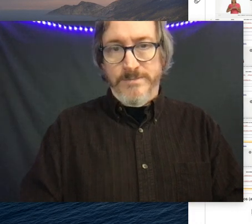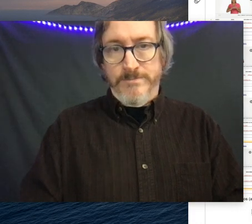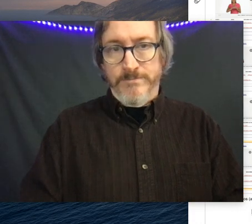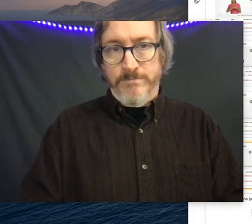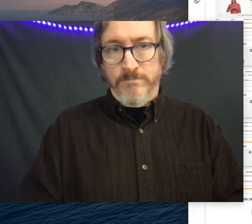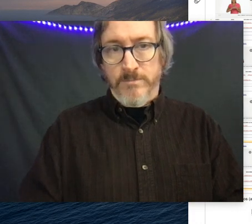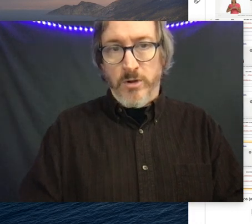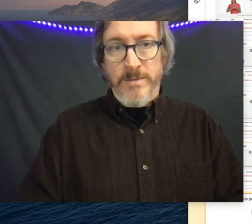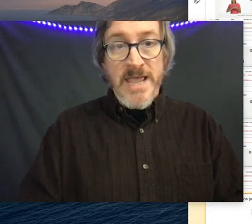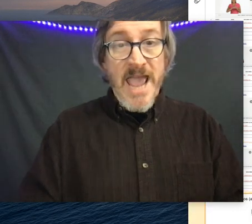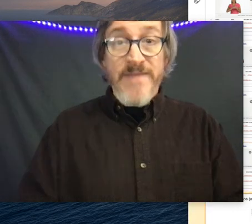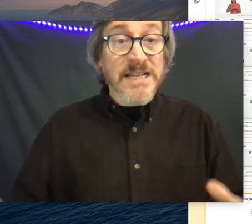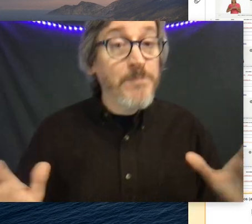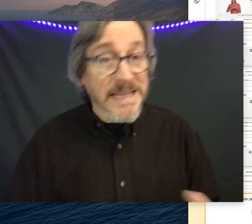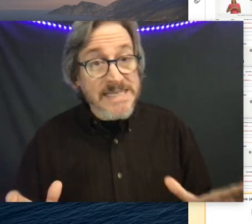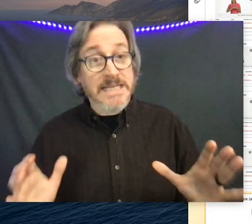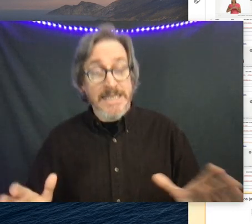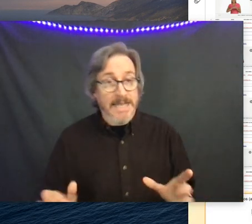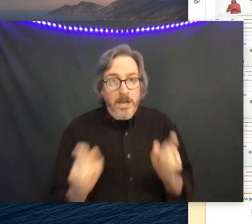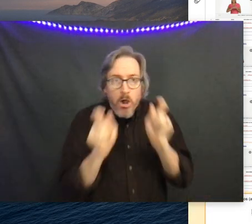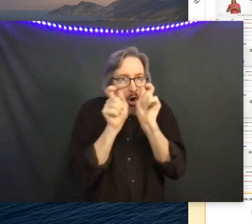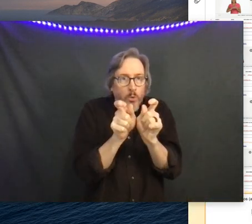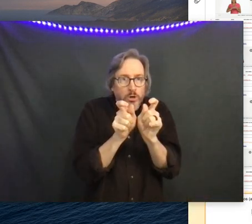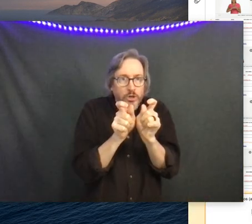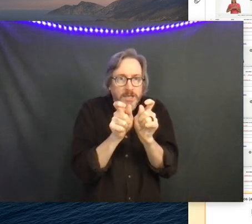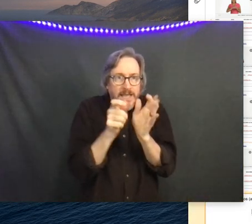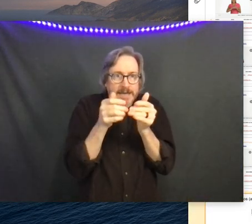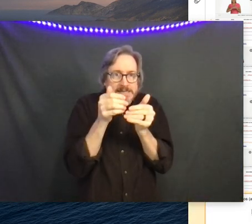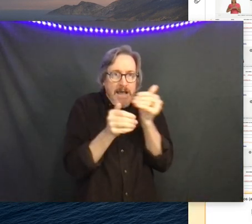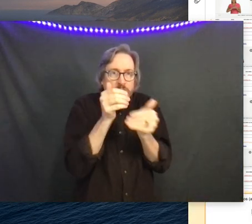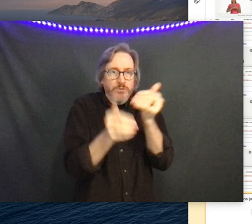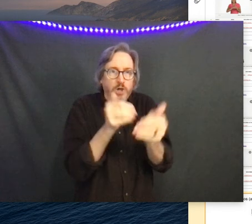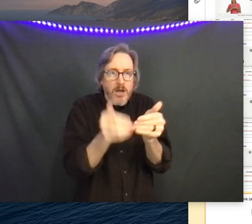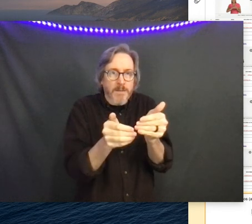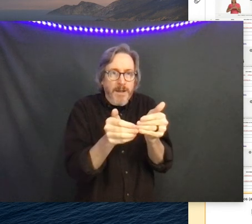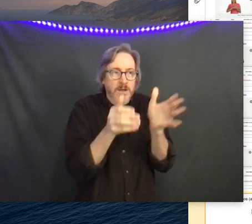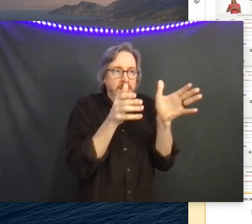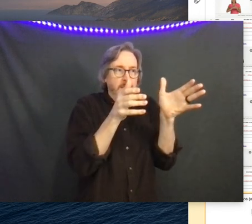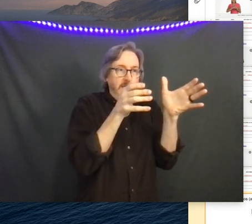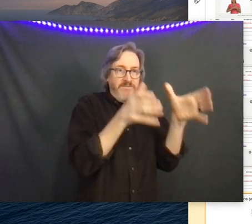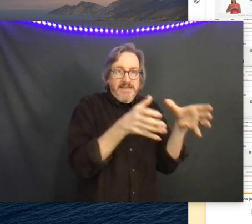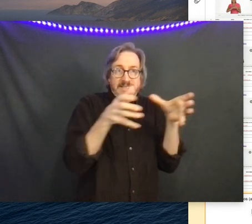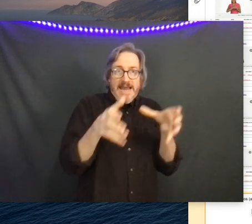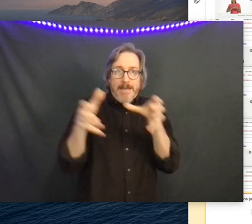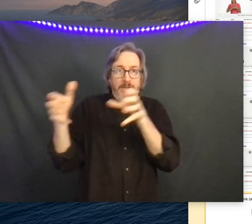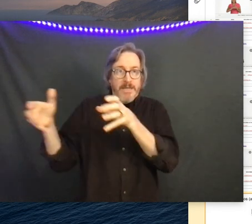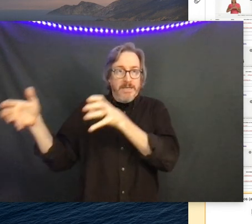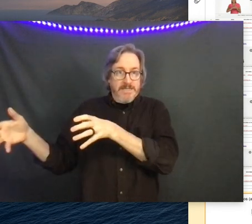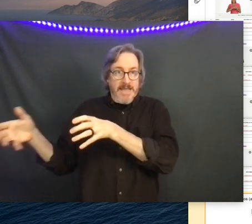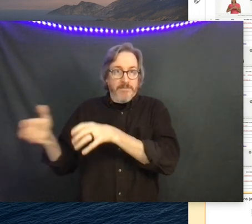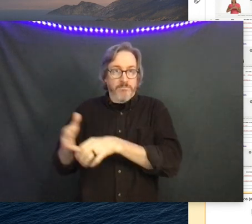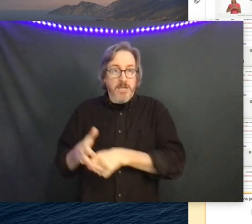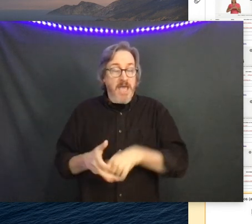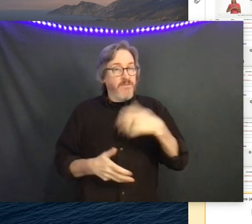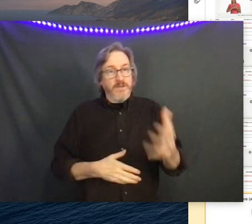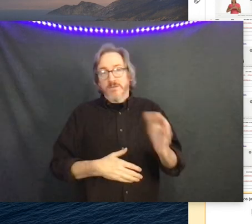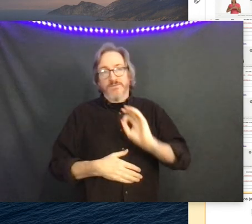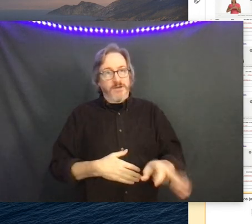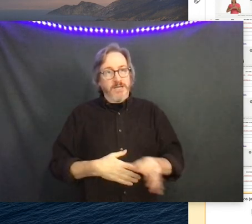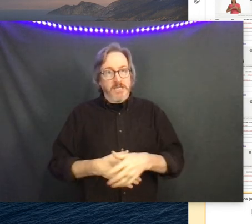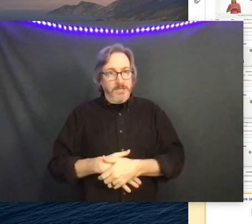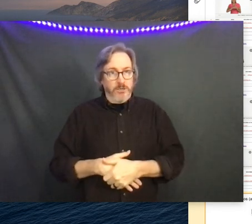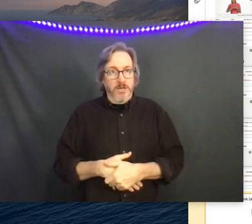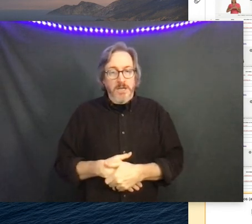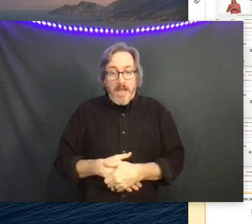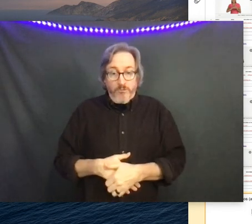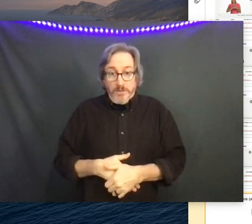those. And that's basically it. All we're looking at is how do you talk about events that happen in a day? And the videos are